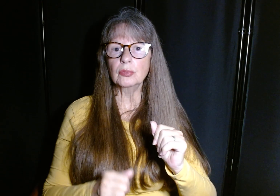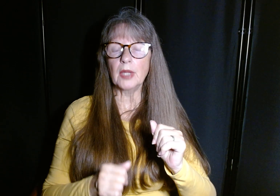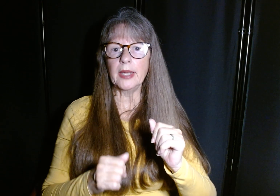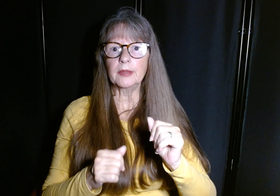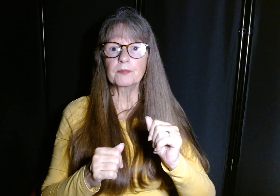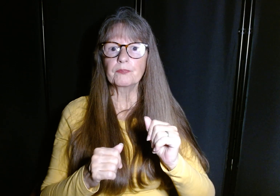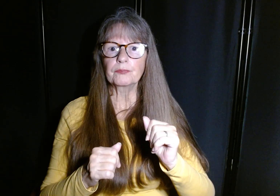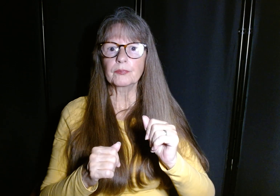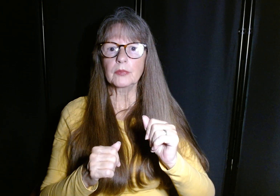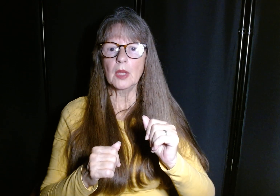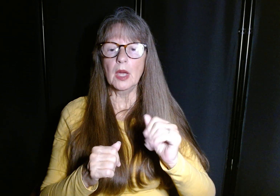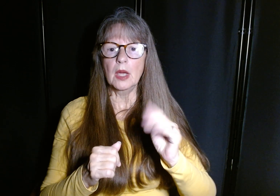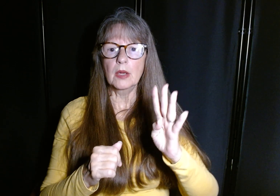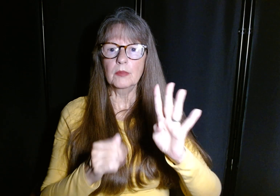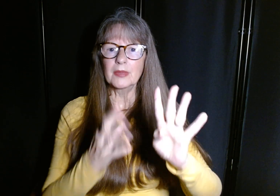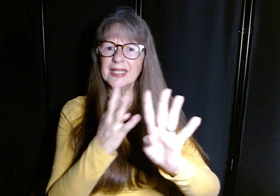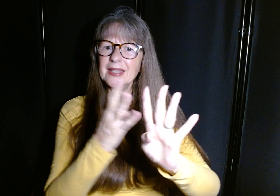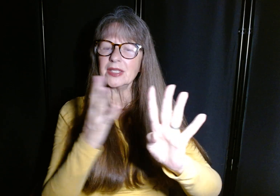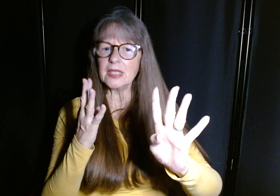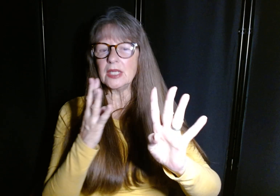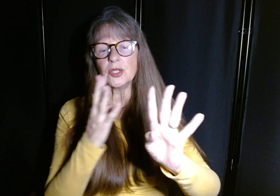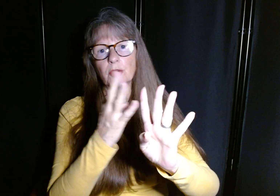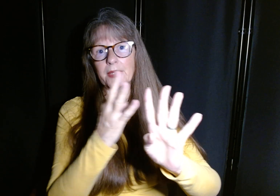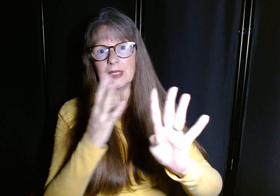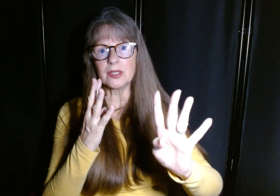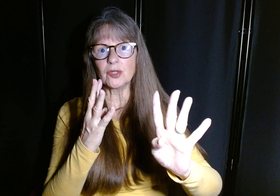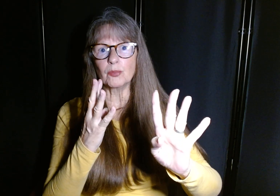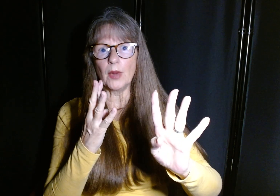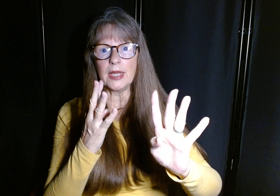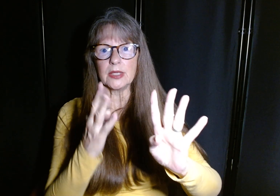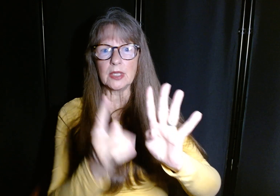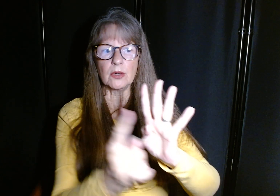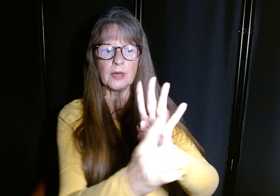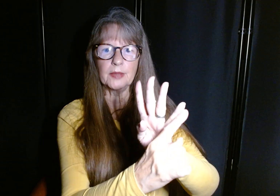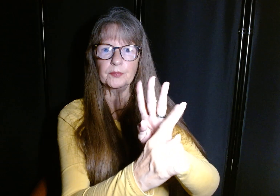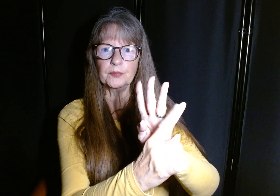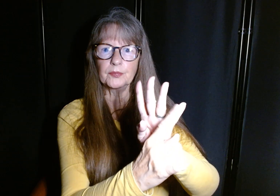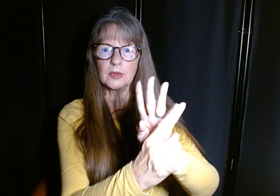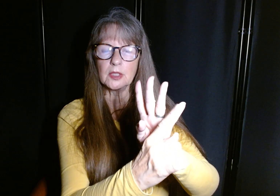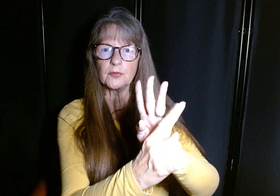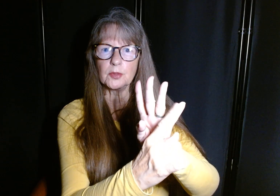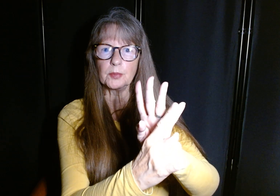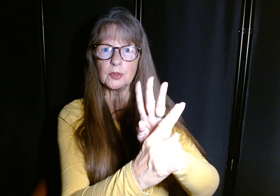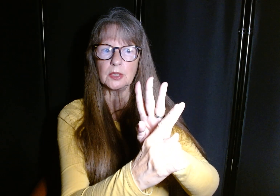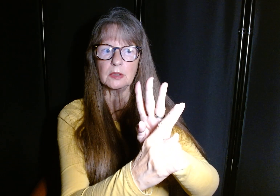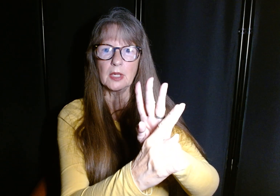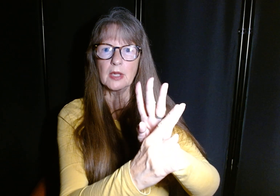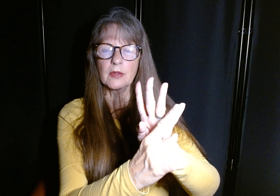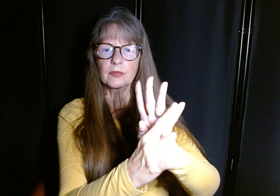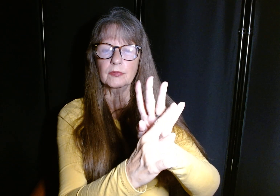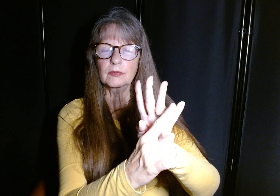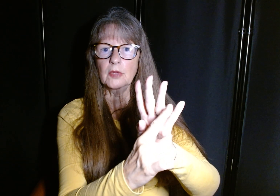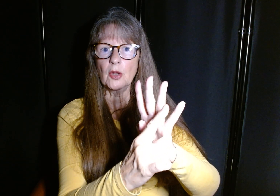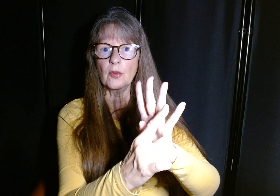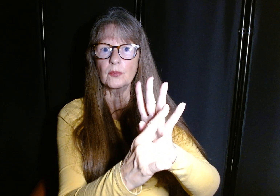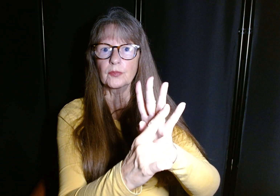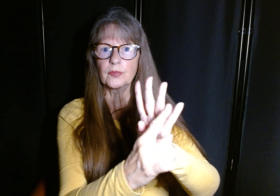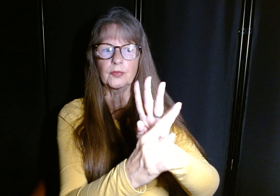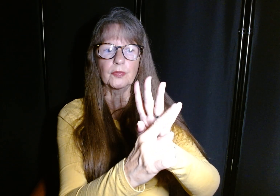like, see, this is easier because this is more ASL, right? This first person, you know,